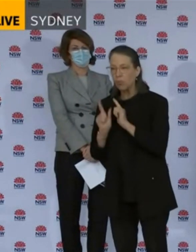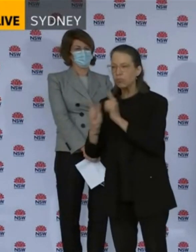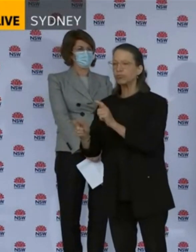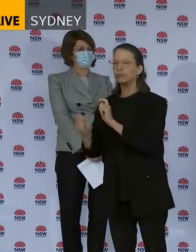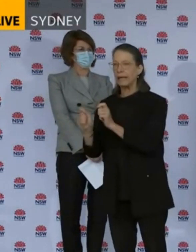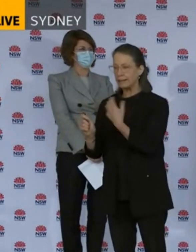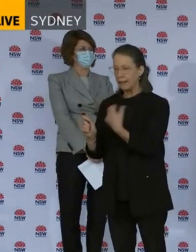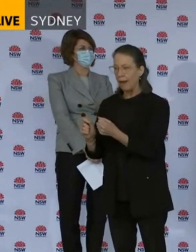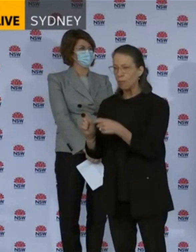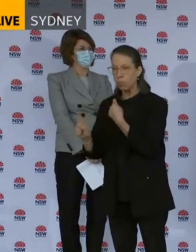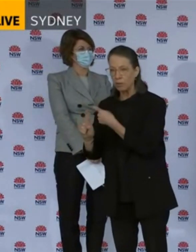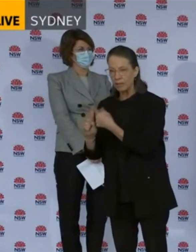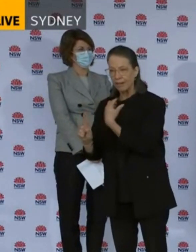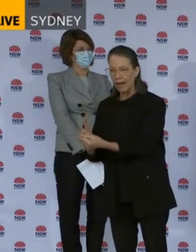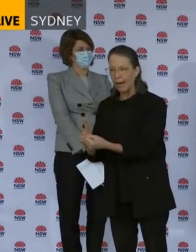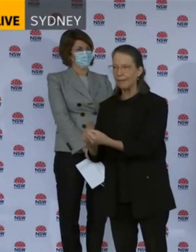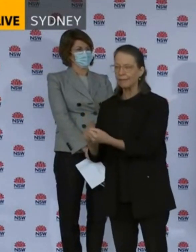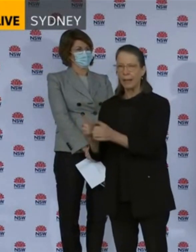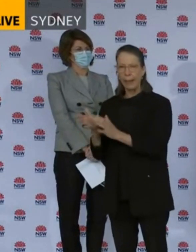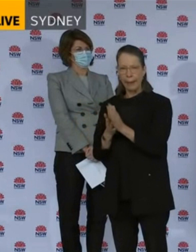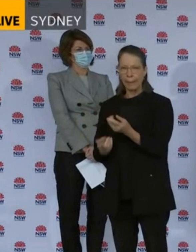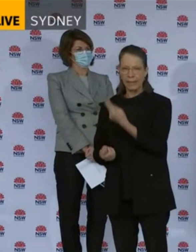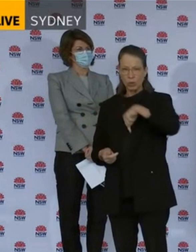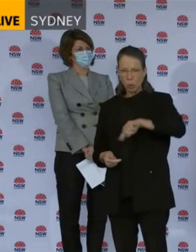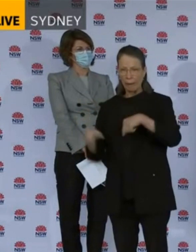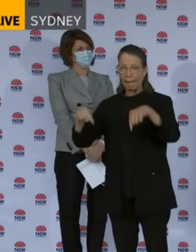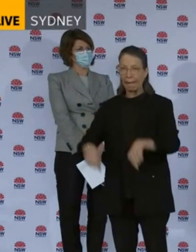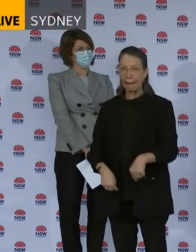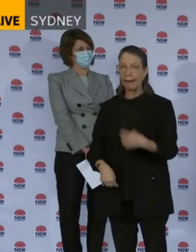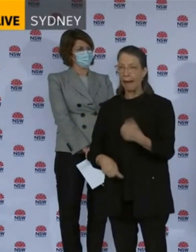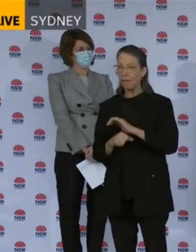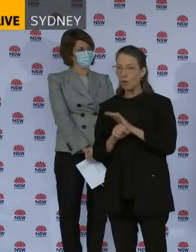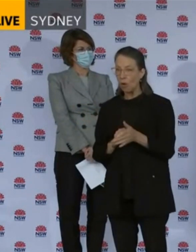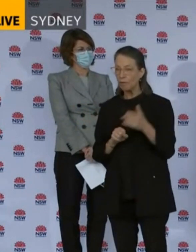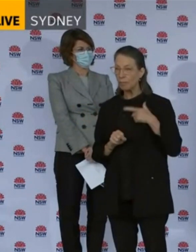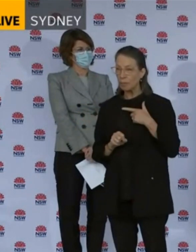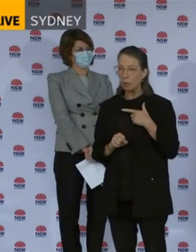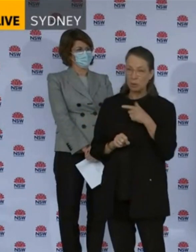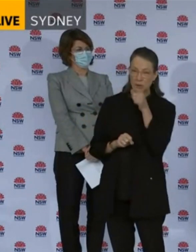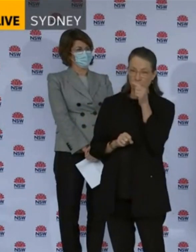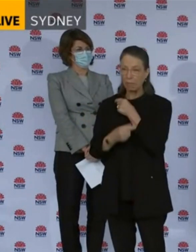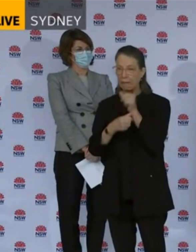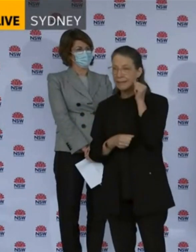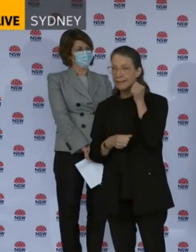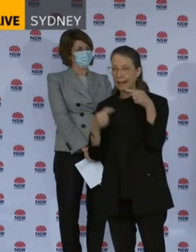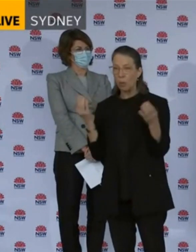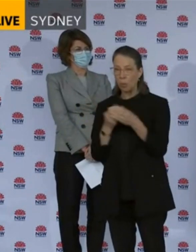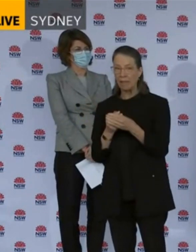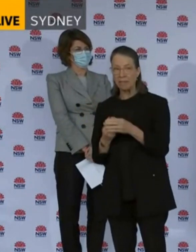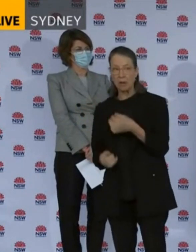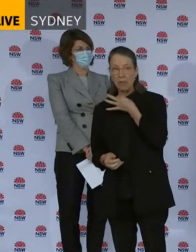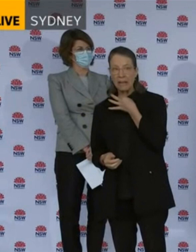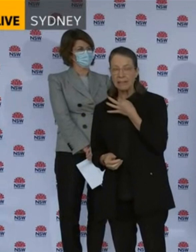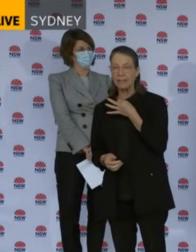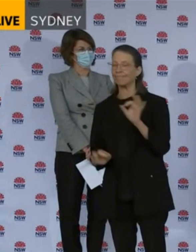was negative. He has no symptoms. If he had a negative test and he had symptoms, we take a more precautionary role